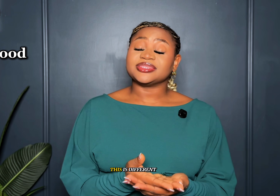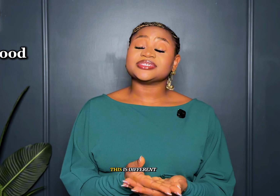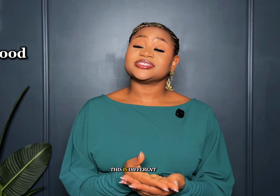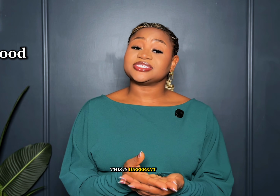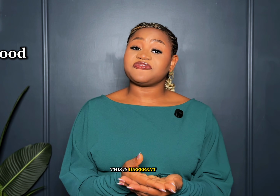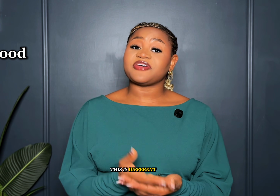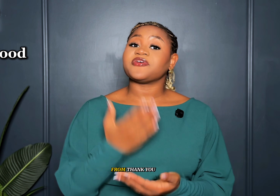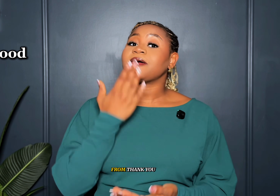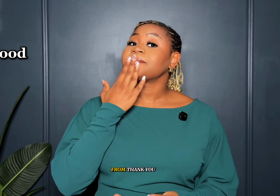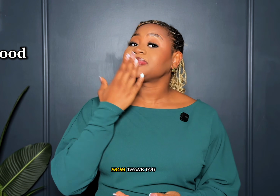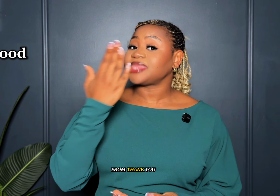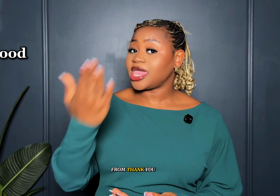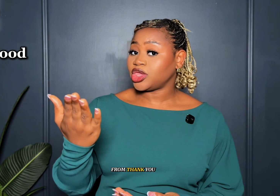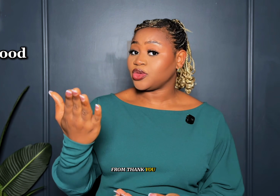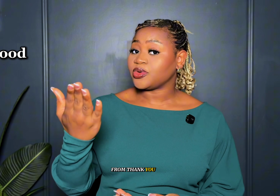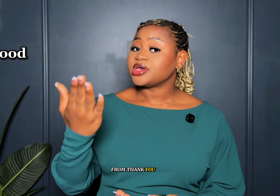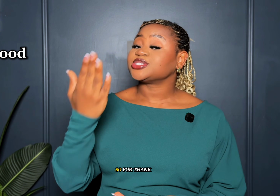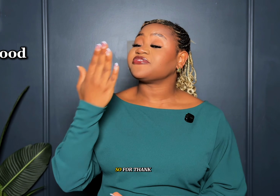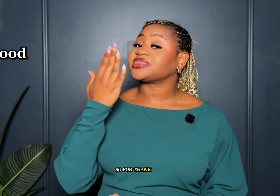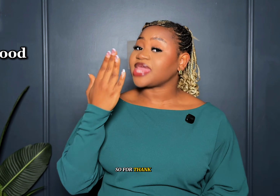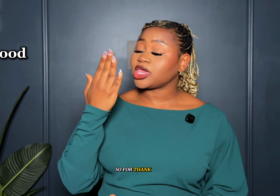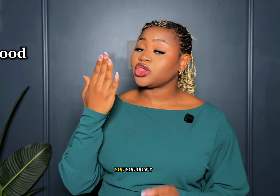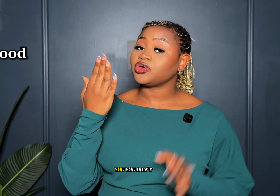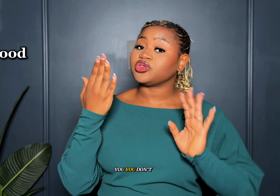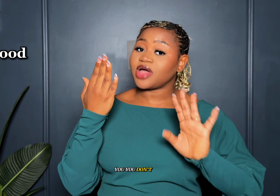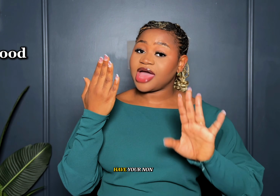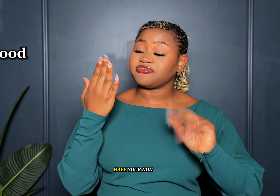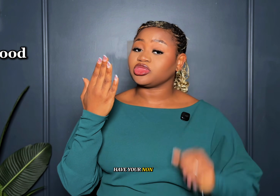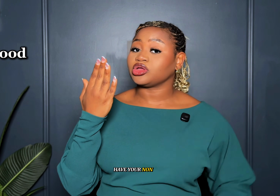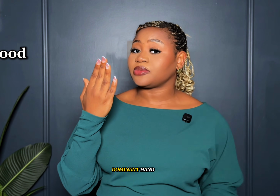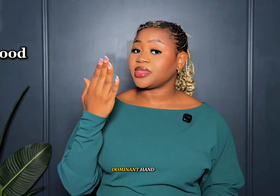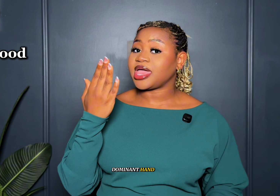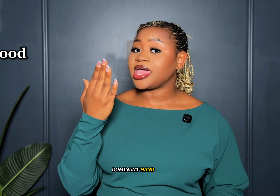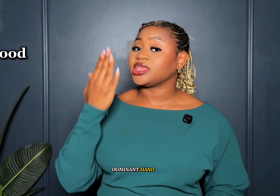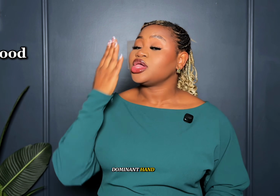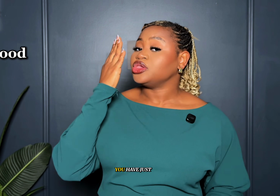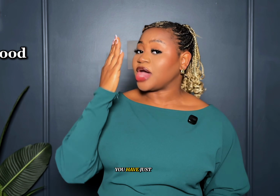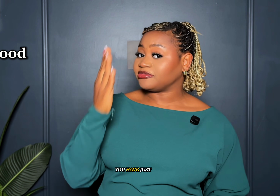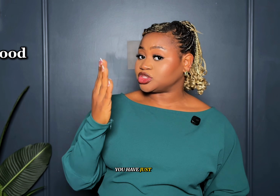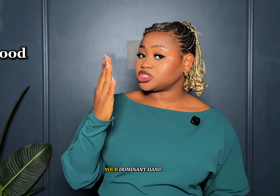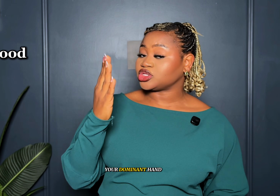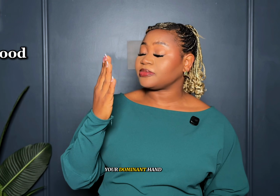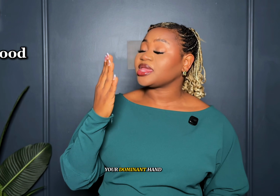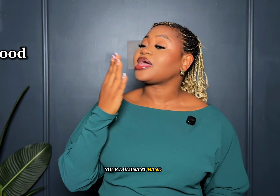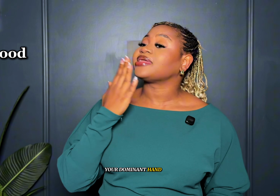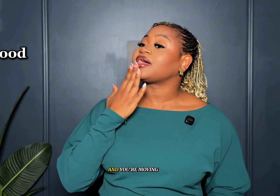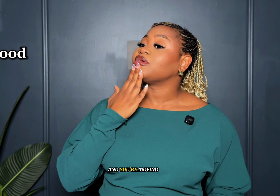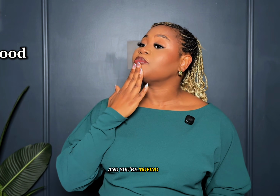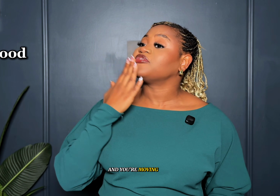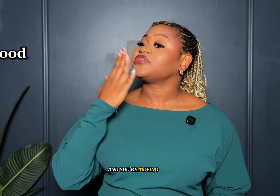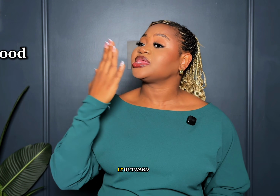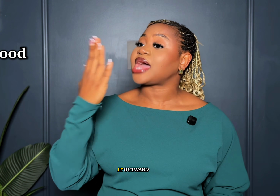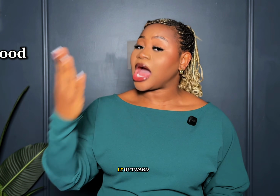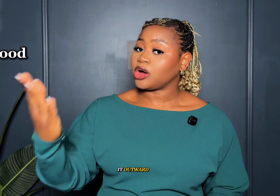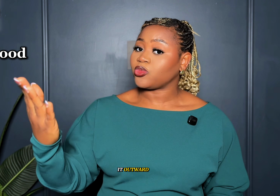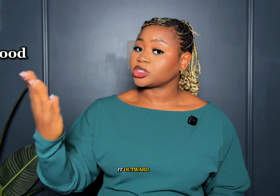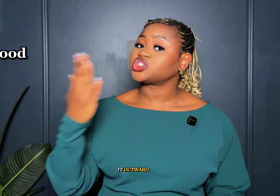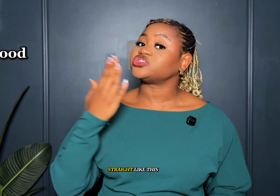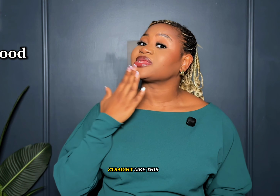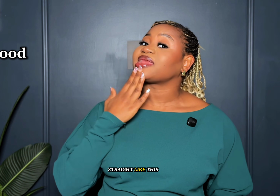is different from thank you. So for thank you, you don't have your non-dominant hand. You have just your dominant hand and you're moving it outward straight like